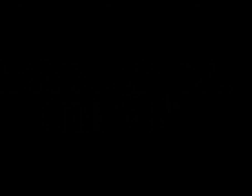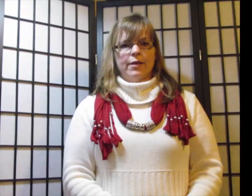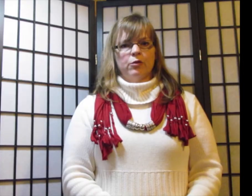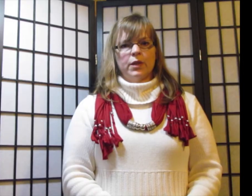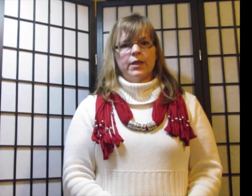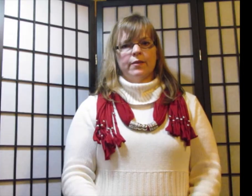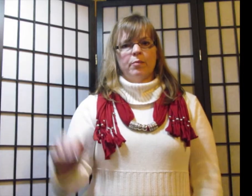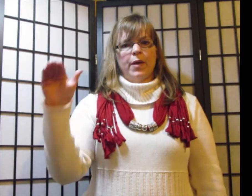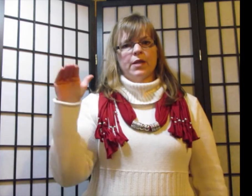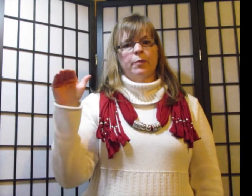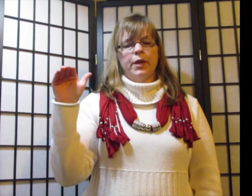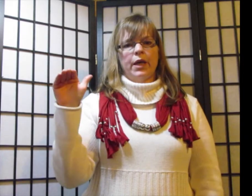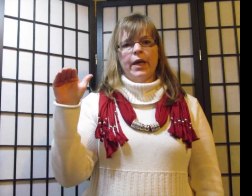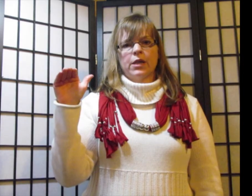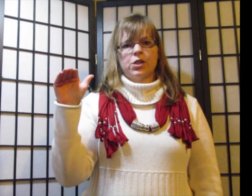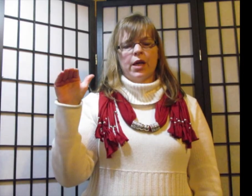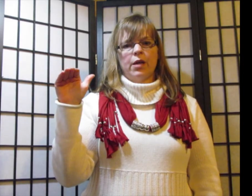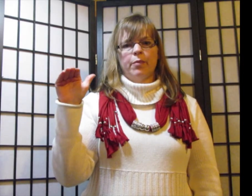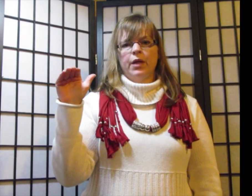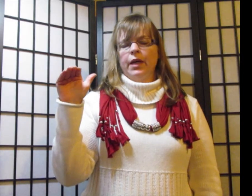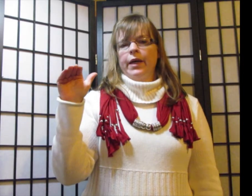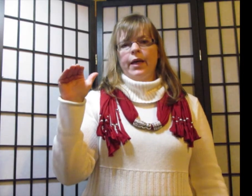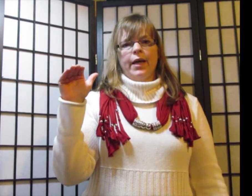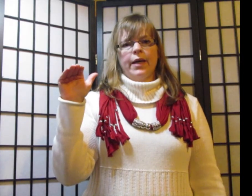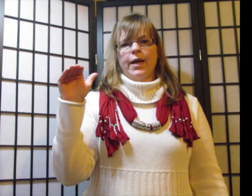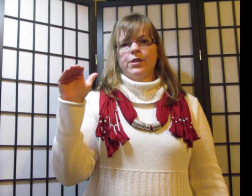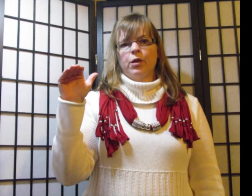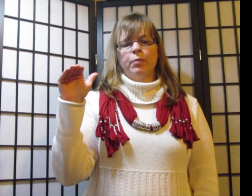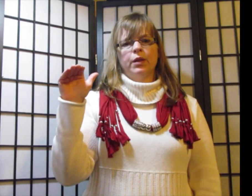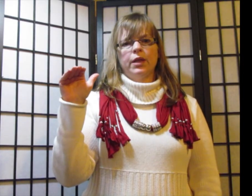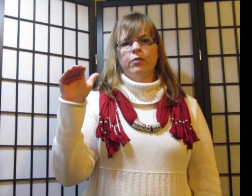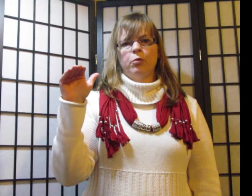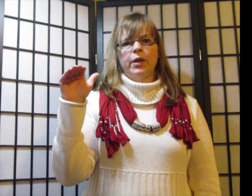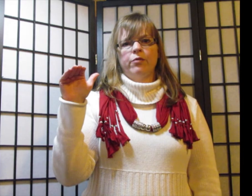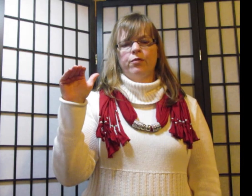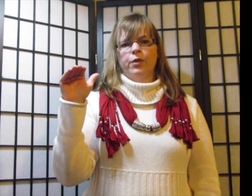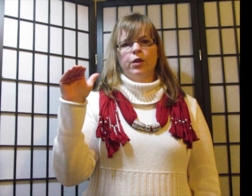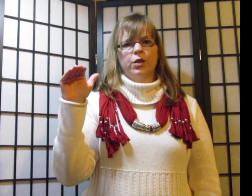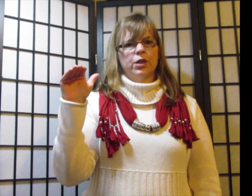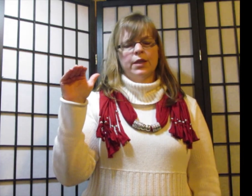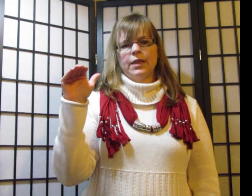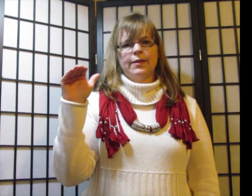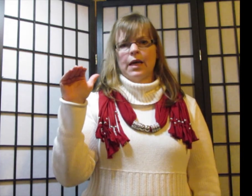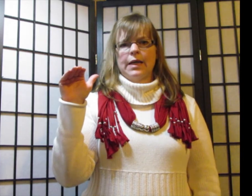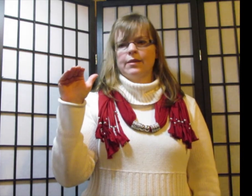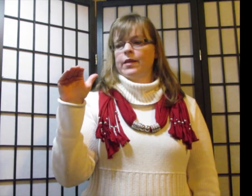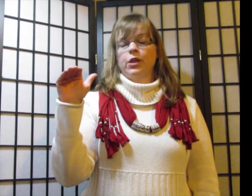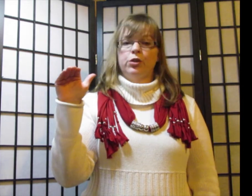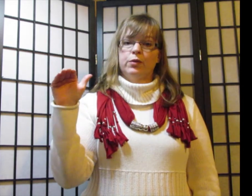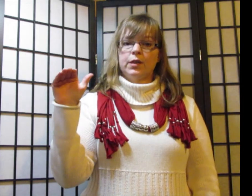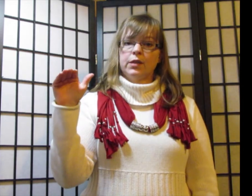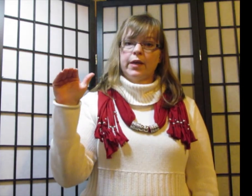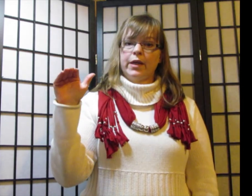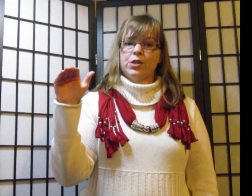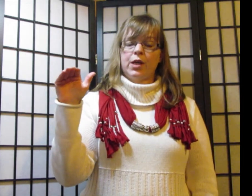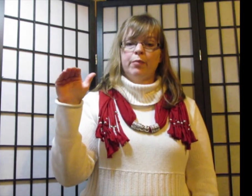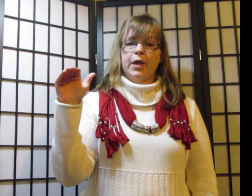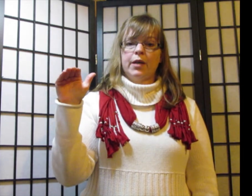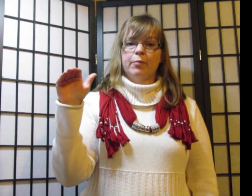Last one is the bent B hand shape, and I don't believe we've learned any signs that use this hand shape yet, but